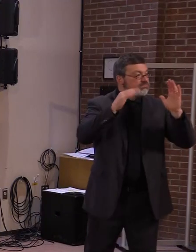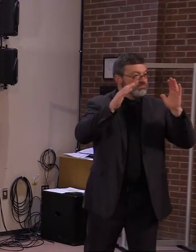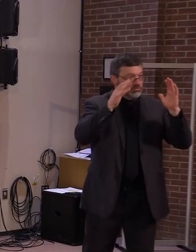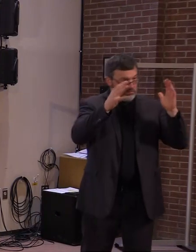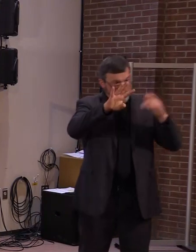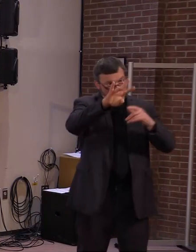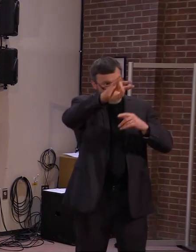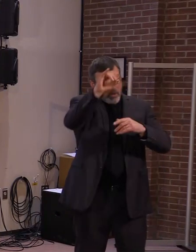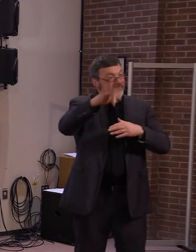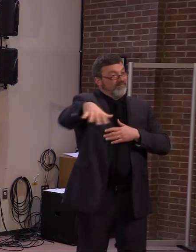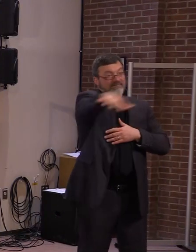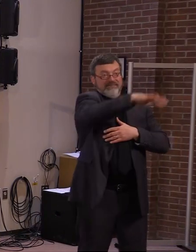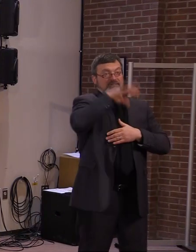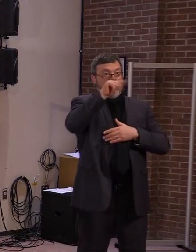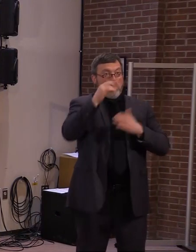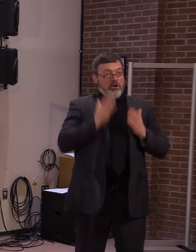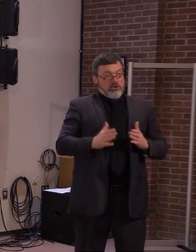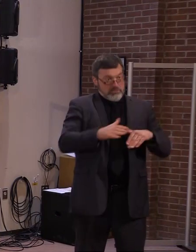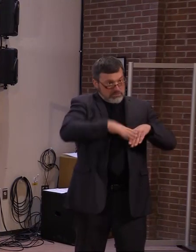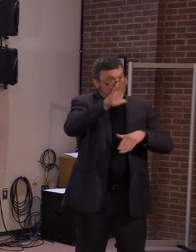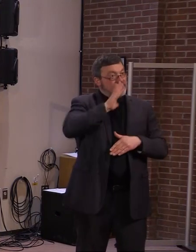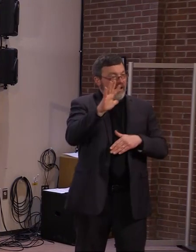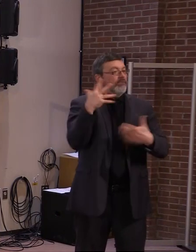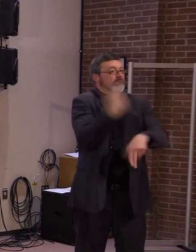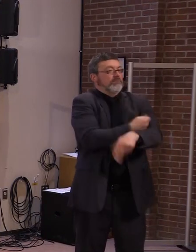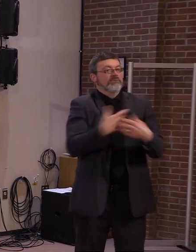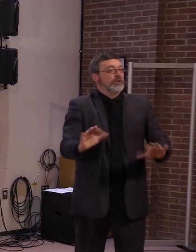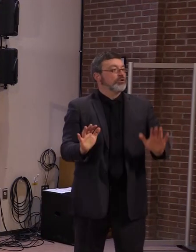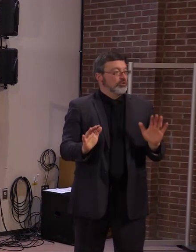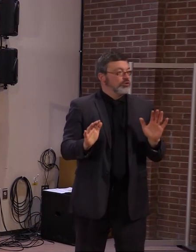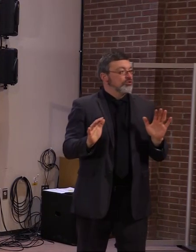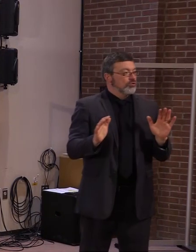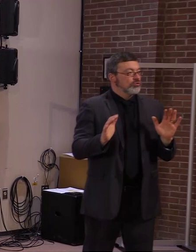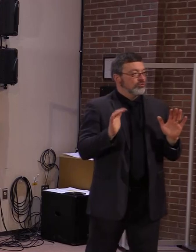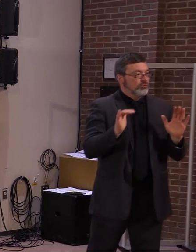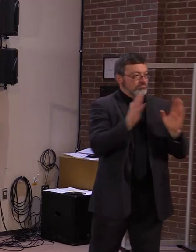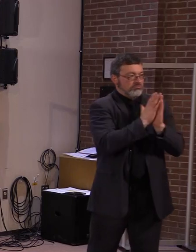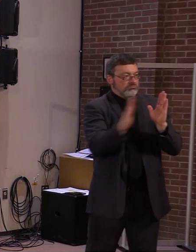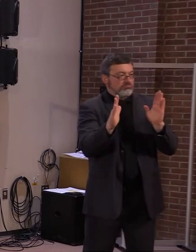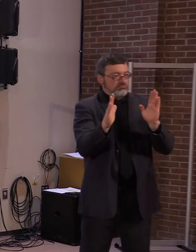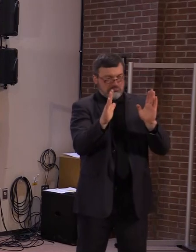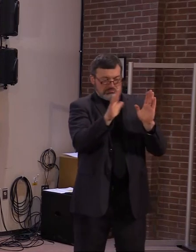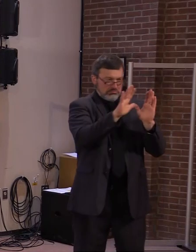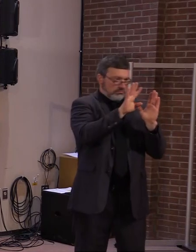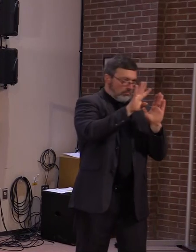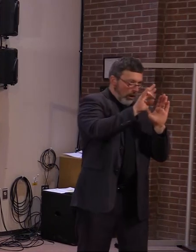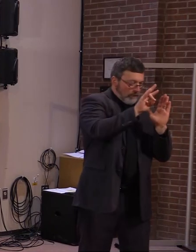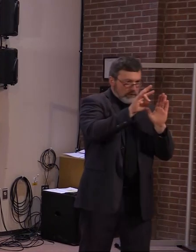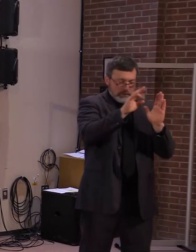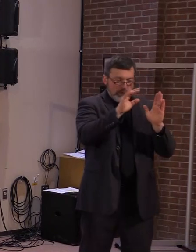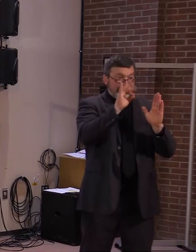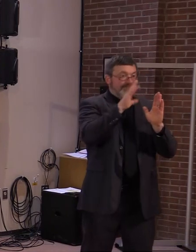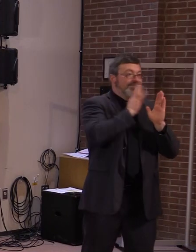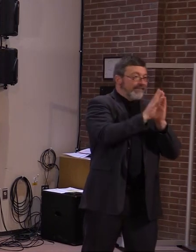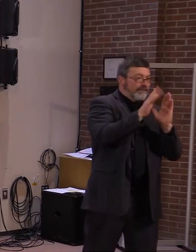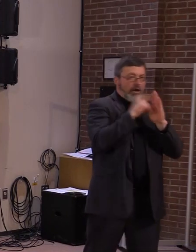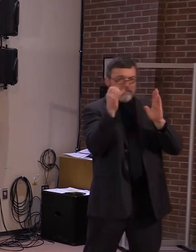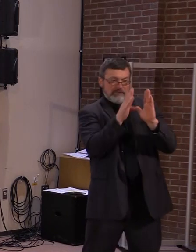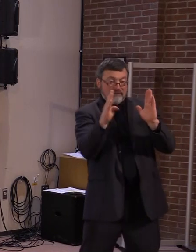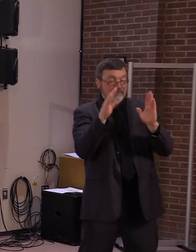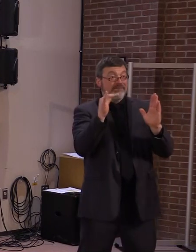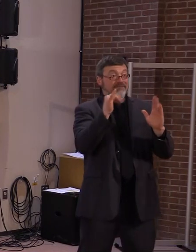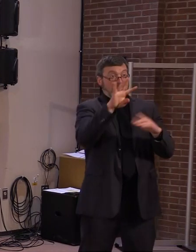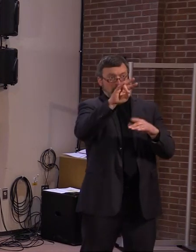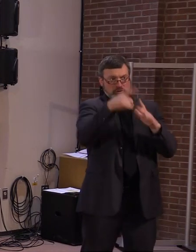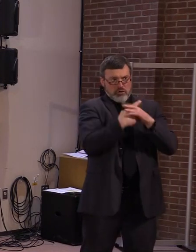about 10% are now fully vaccinated. So both of those numbers are good. They're off to a good start. We certainly want to see both of them go up